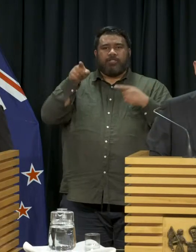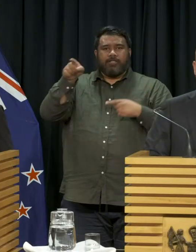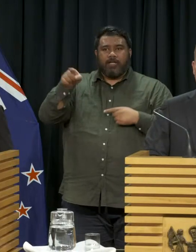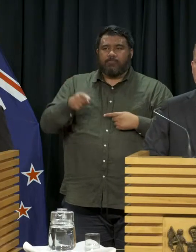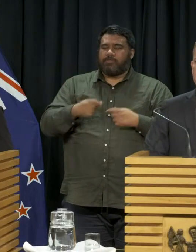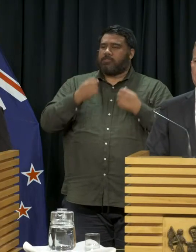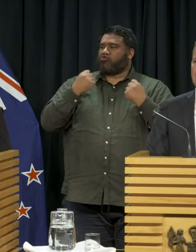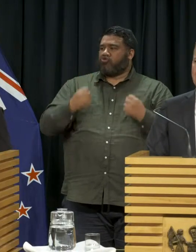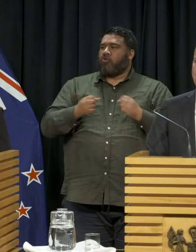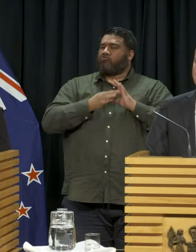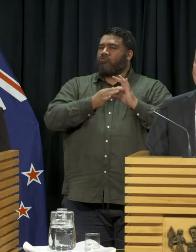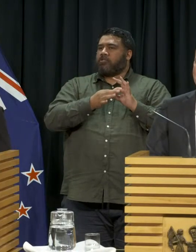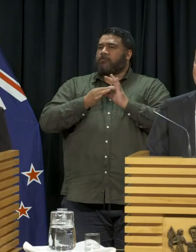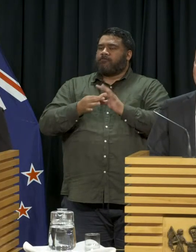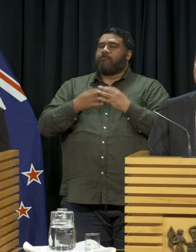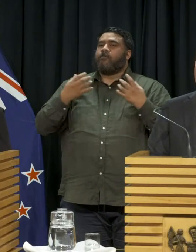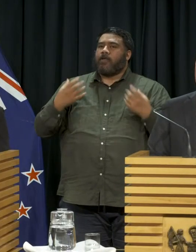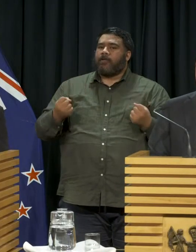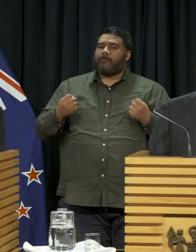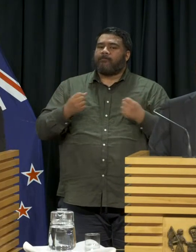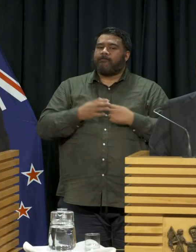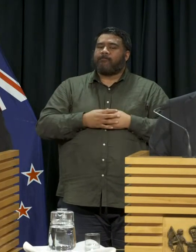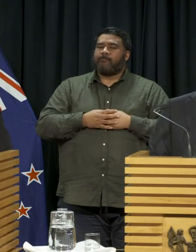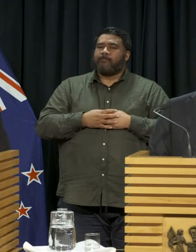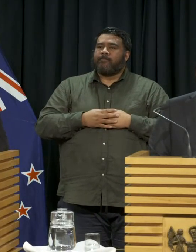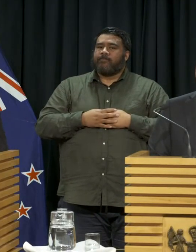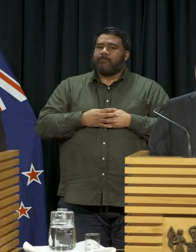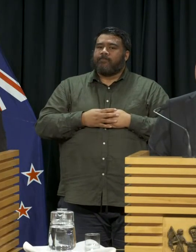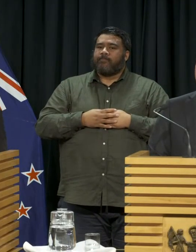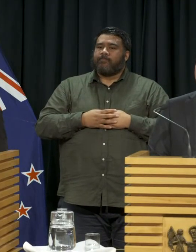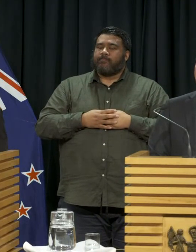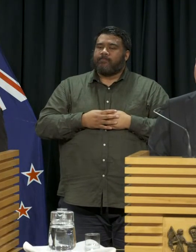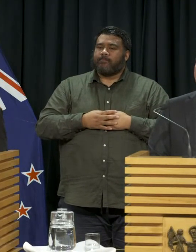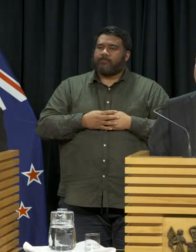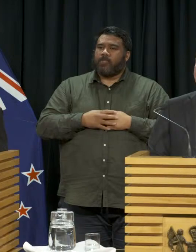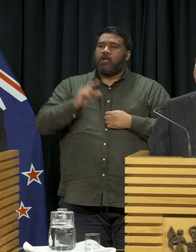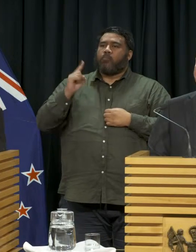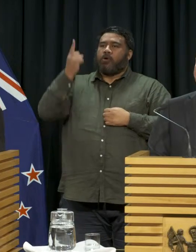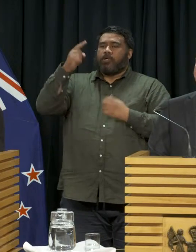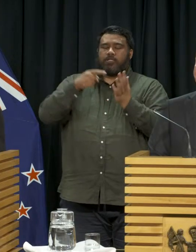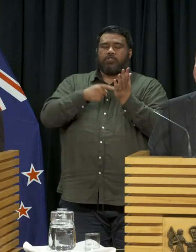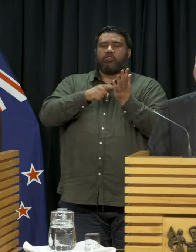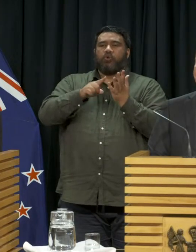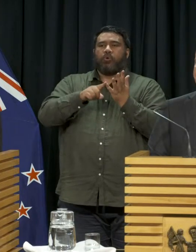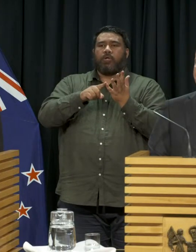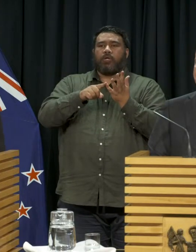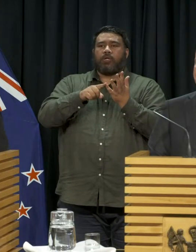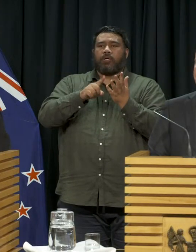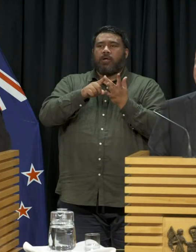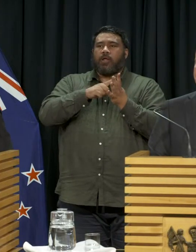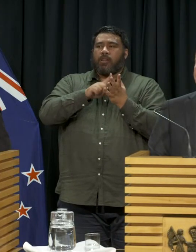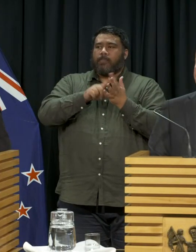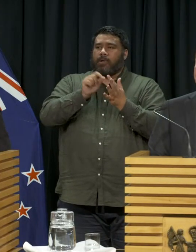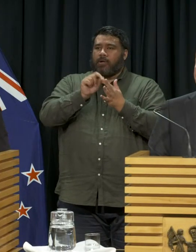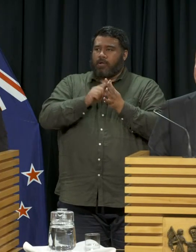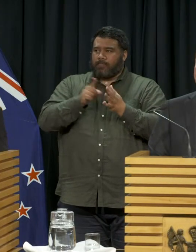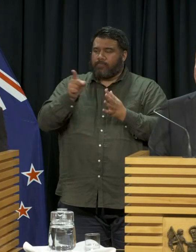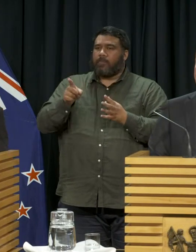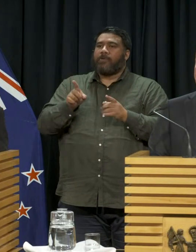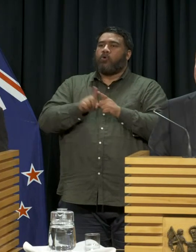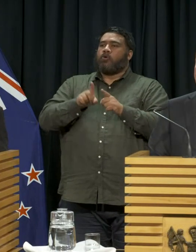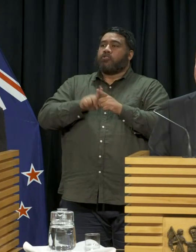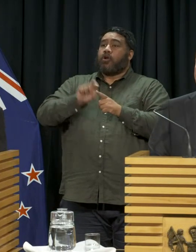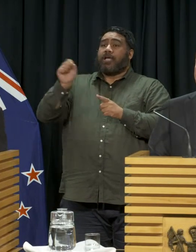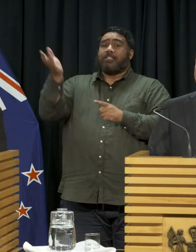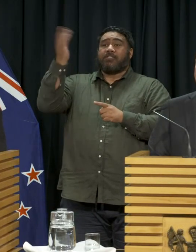very strong. Those ties with both of course, Prime Minister Tuilepa, but also what was